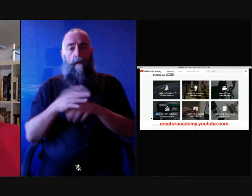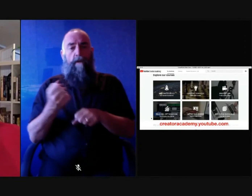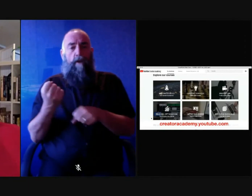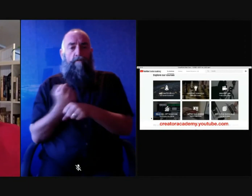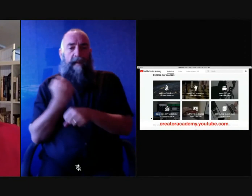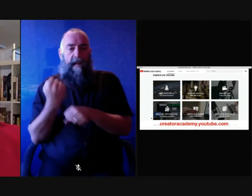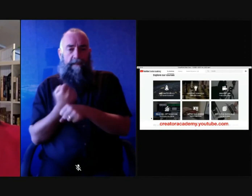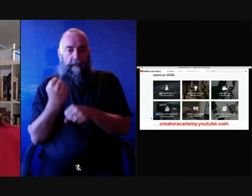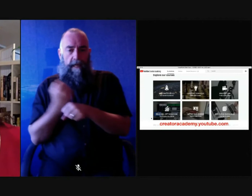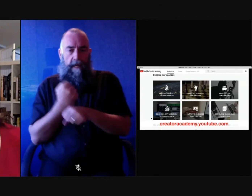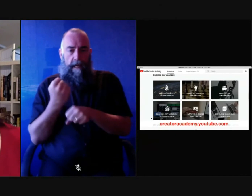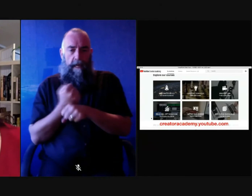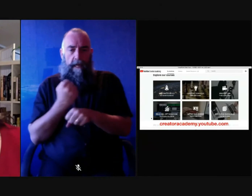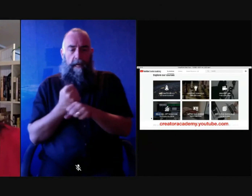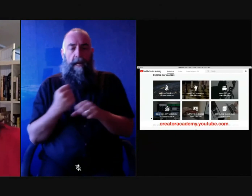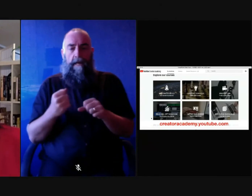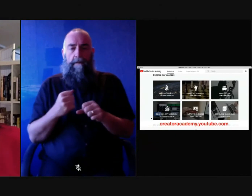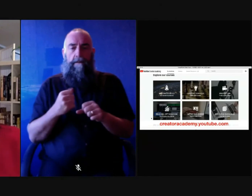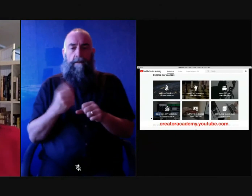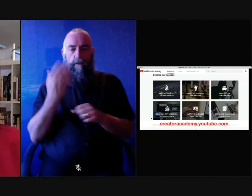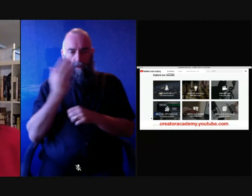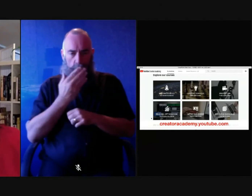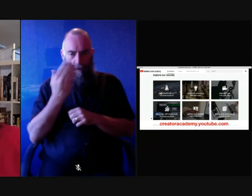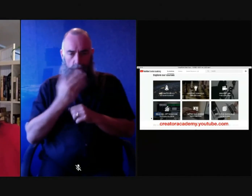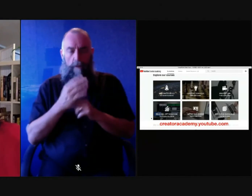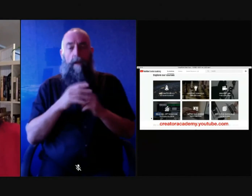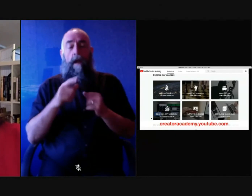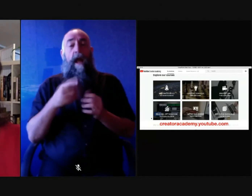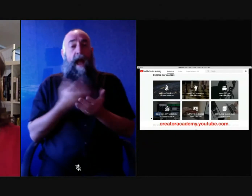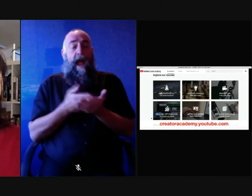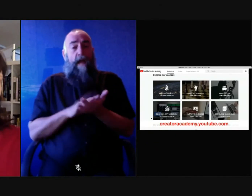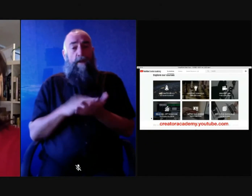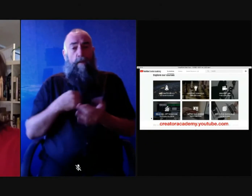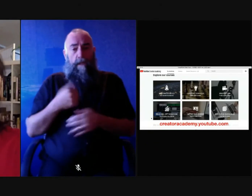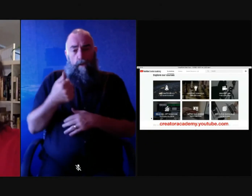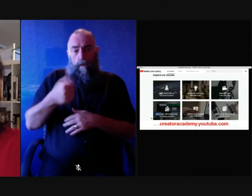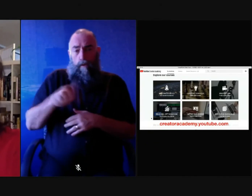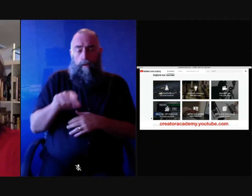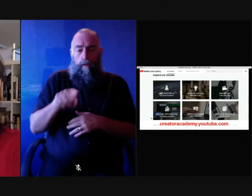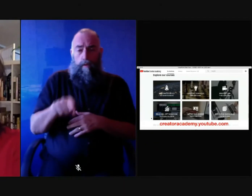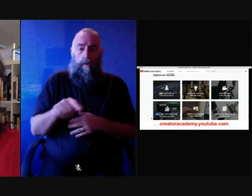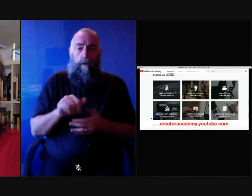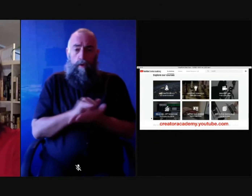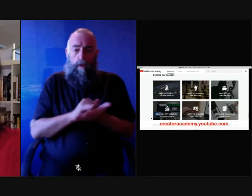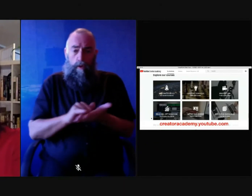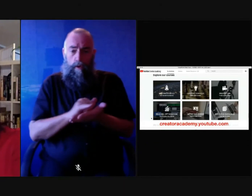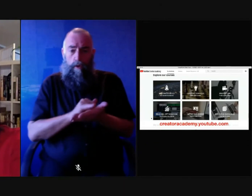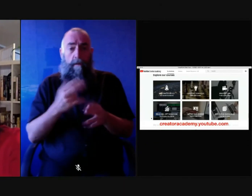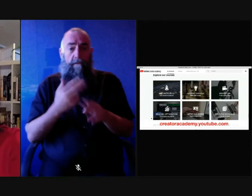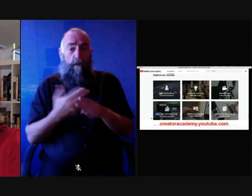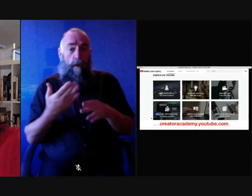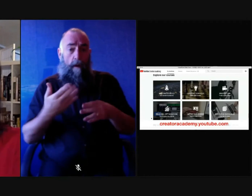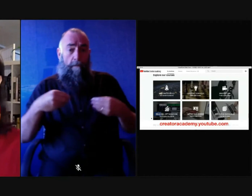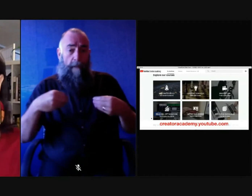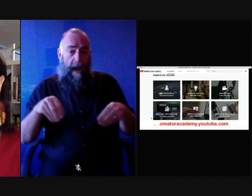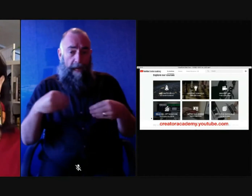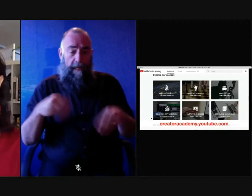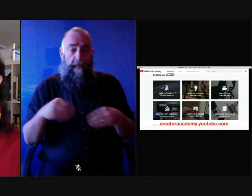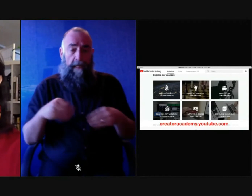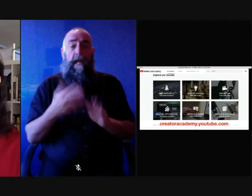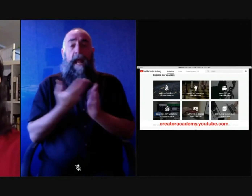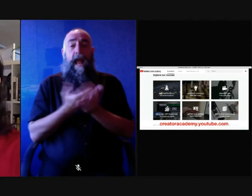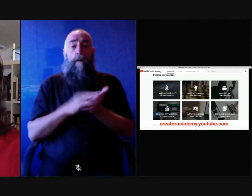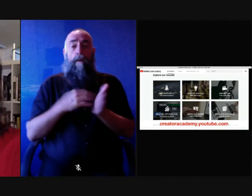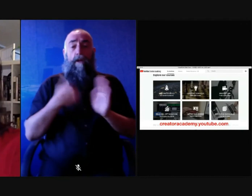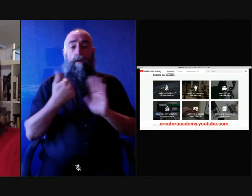about how to use YouTube for marketing purposes, how to use YouTube for income